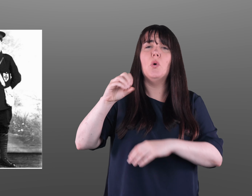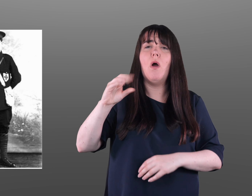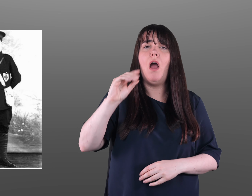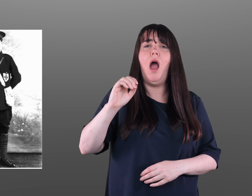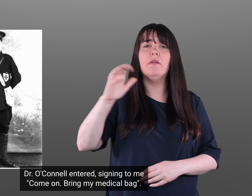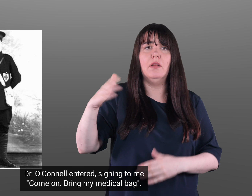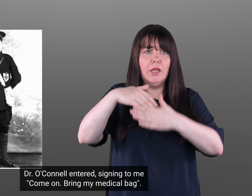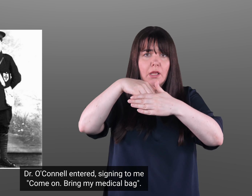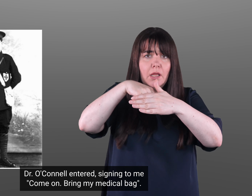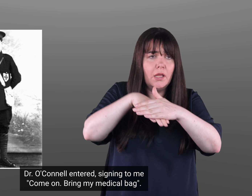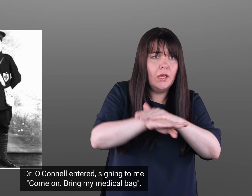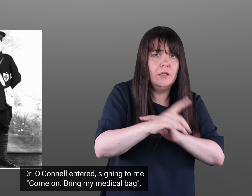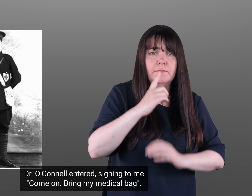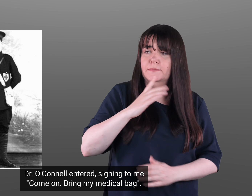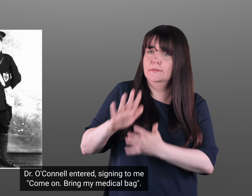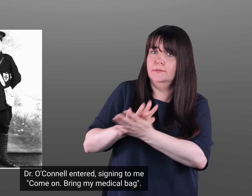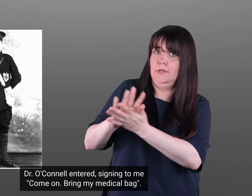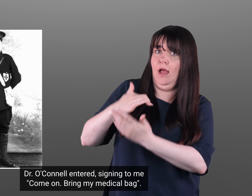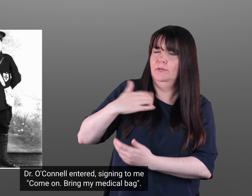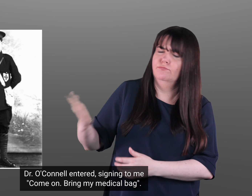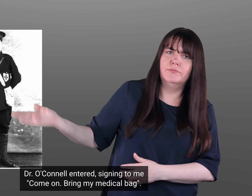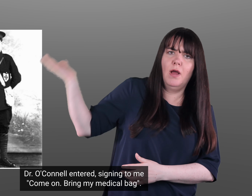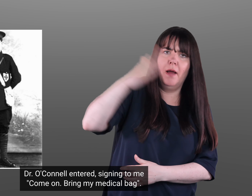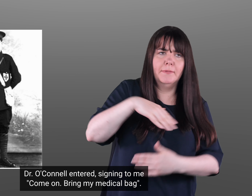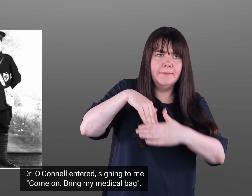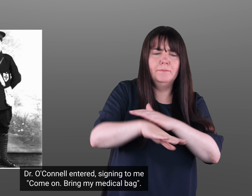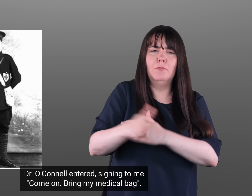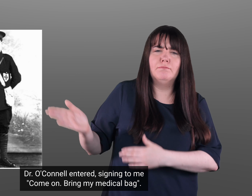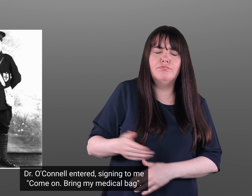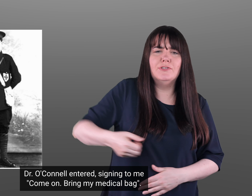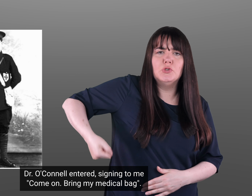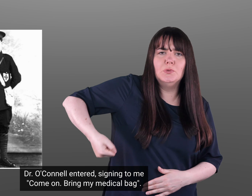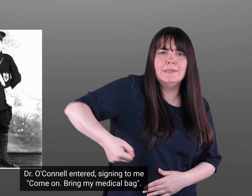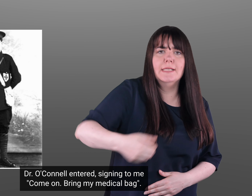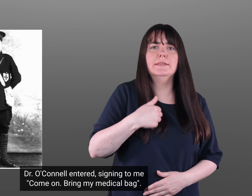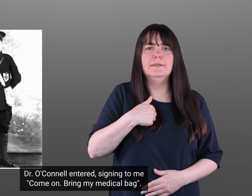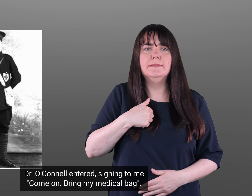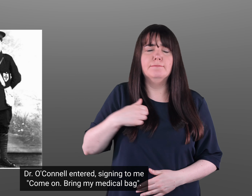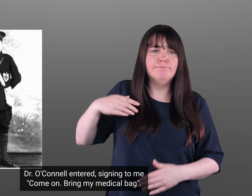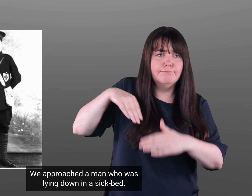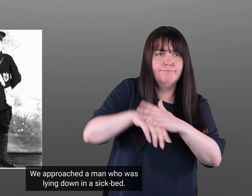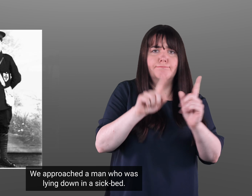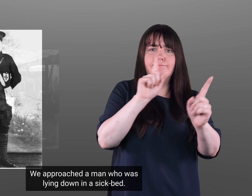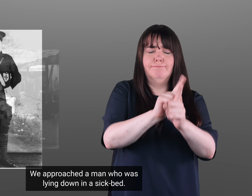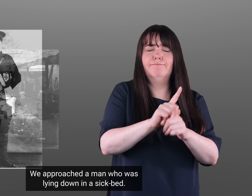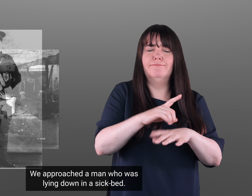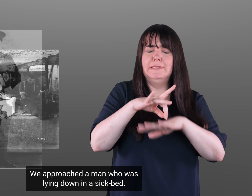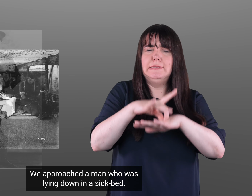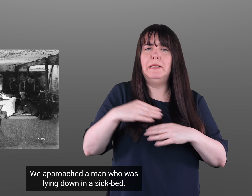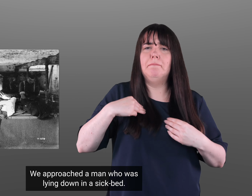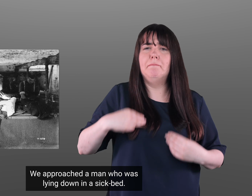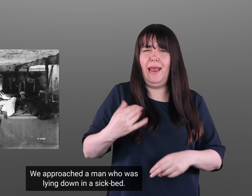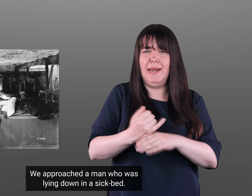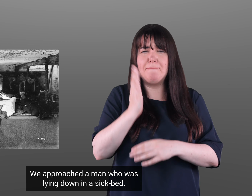could for their patients. Dr. O'Connell entered, signing to me, "Come on, bring my medical bag." We approached a man who was lying down in a sick